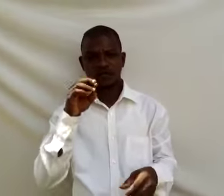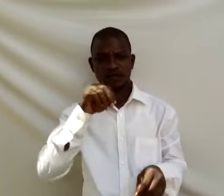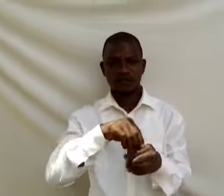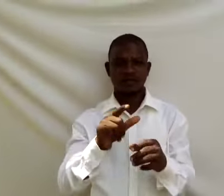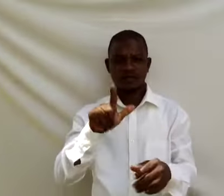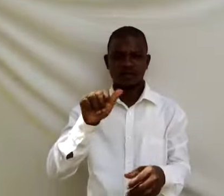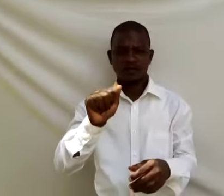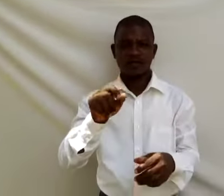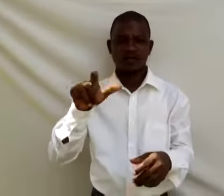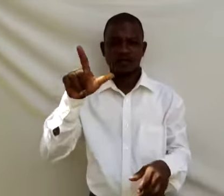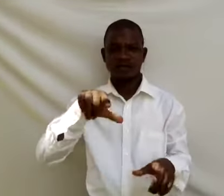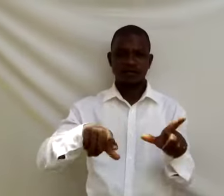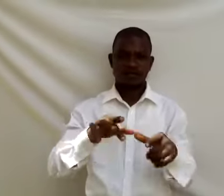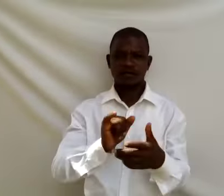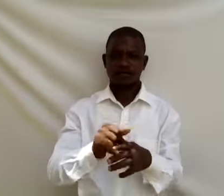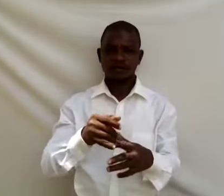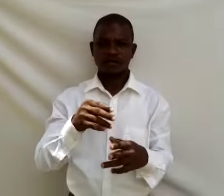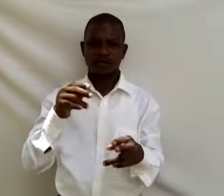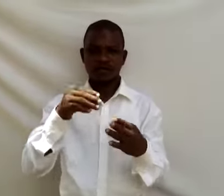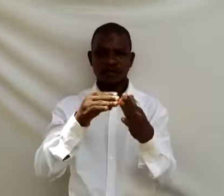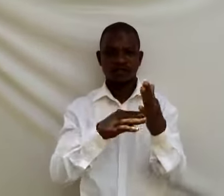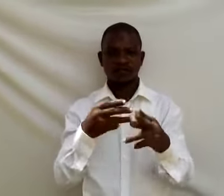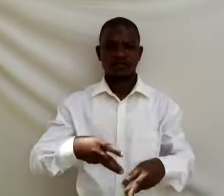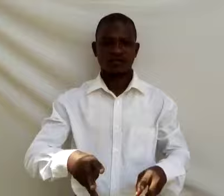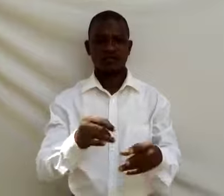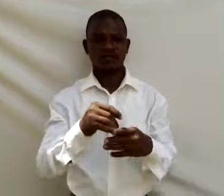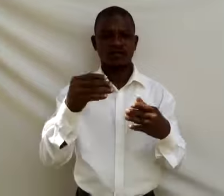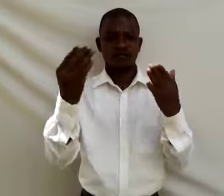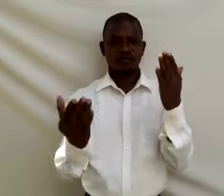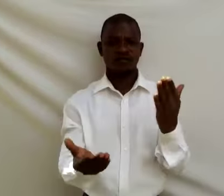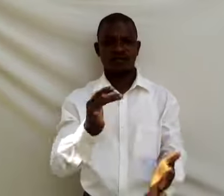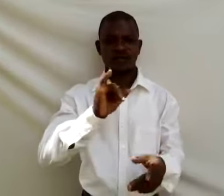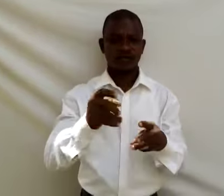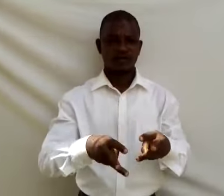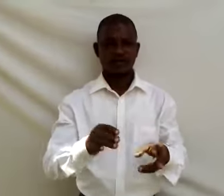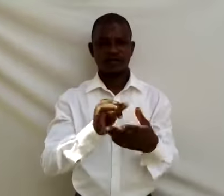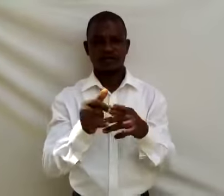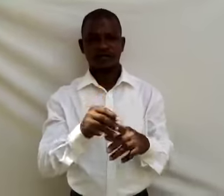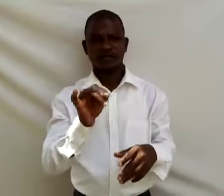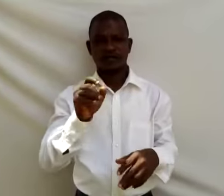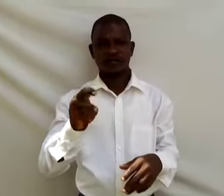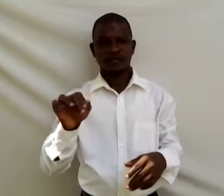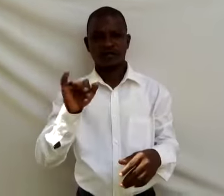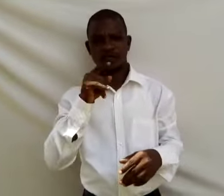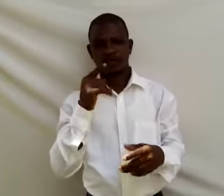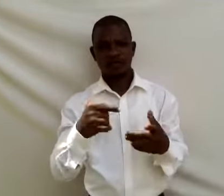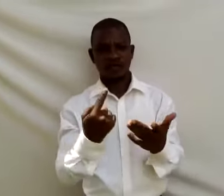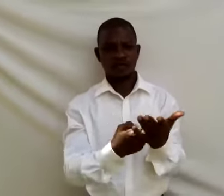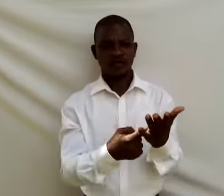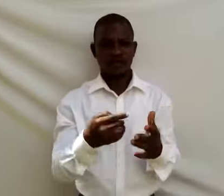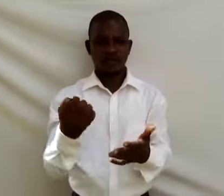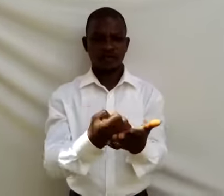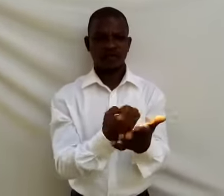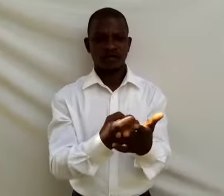laboratory, state ways of measuring growth in microorganisms, discuss the economic importance